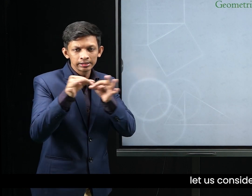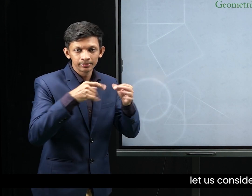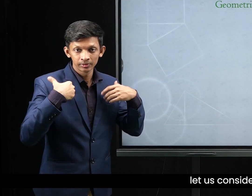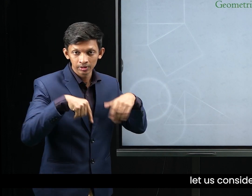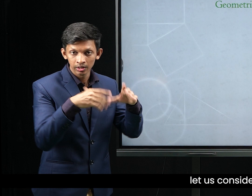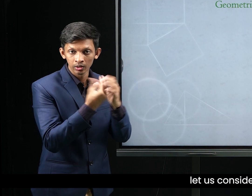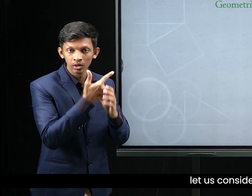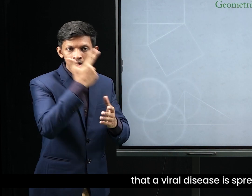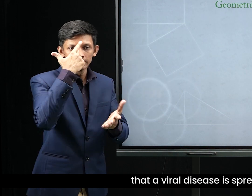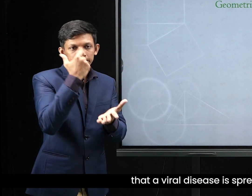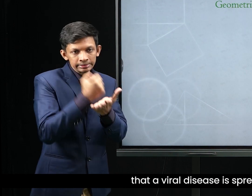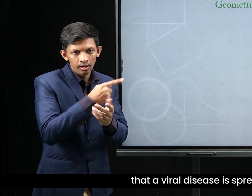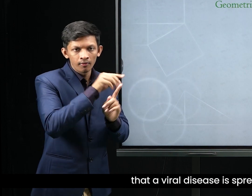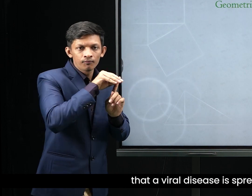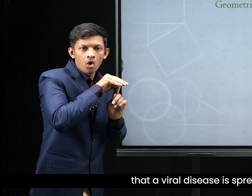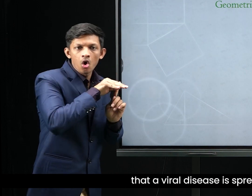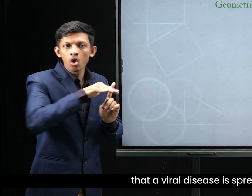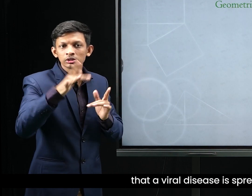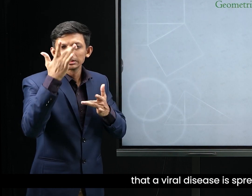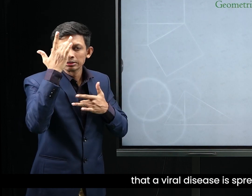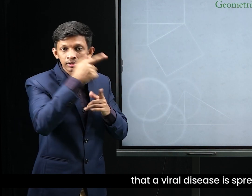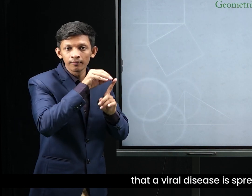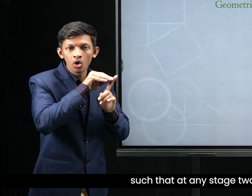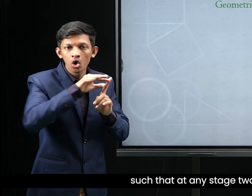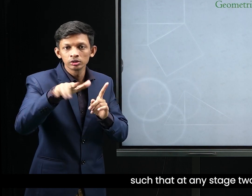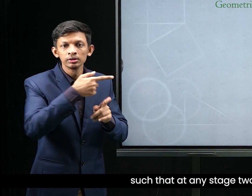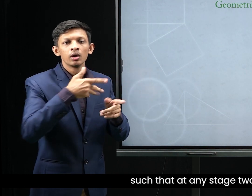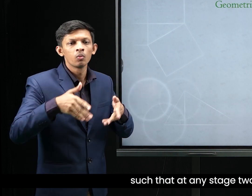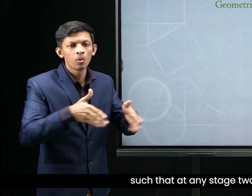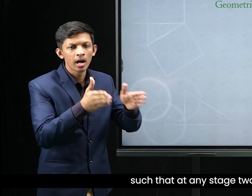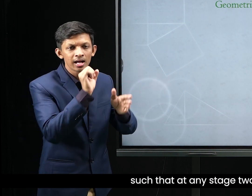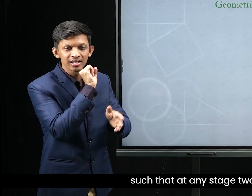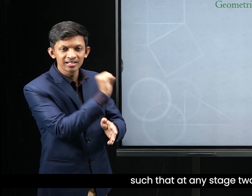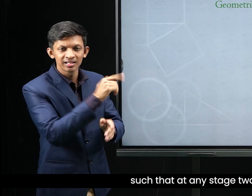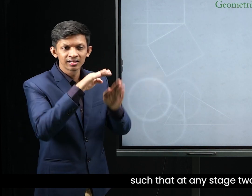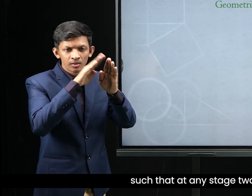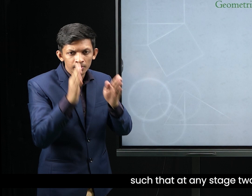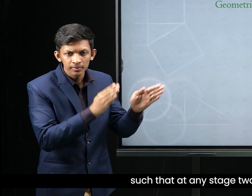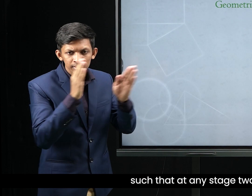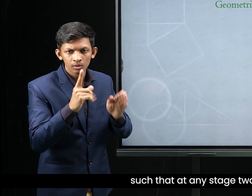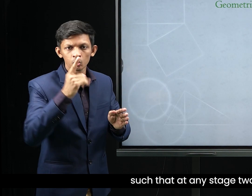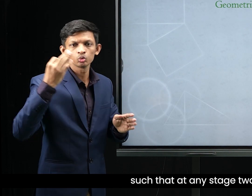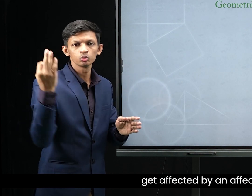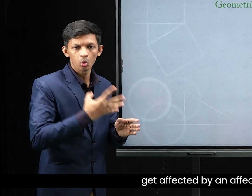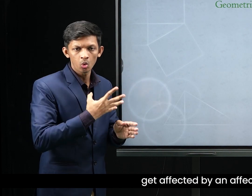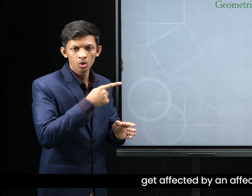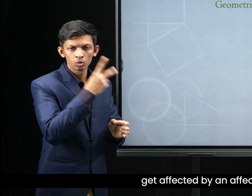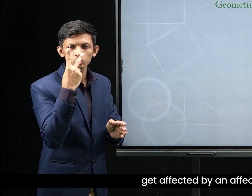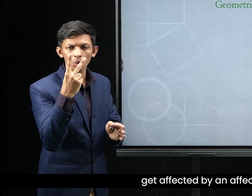us consider that a viral disease is spreading in a way such that at any stage two new persons get affected by